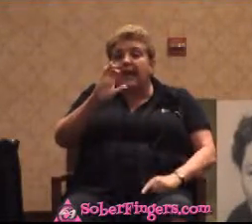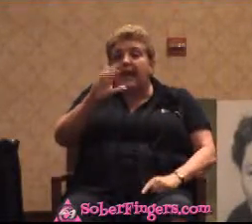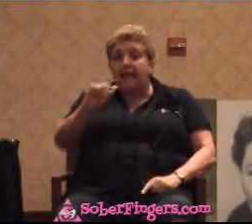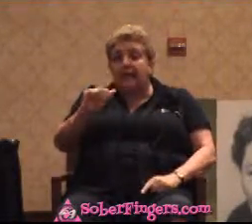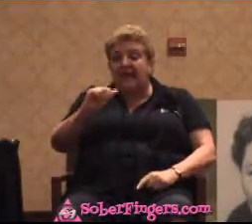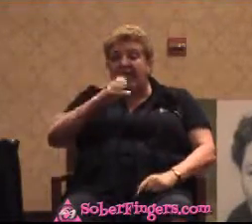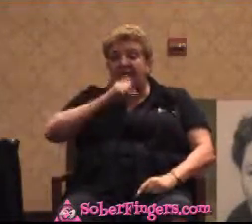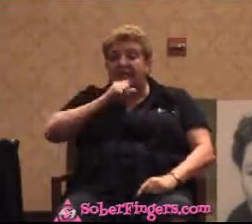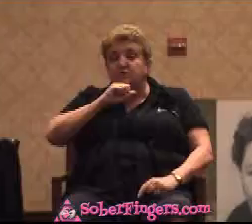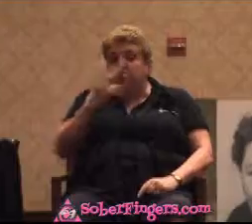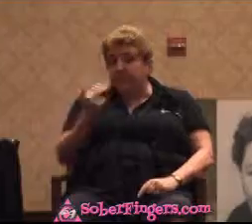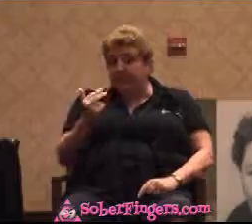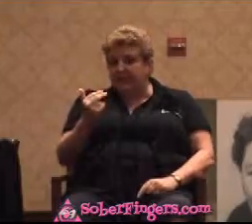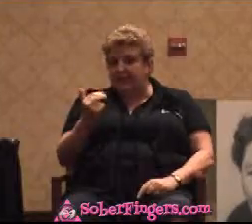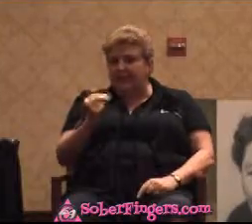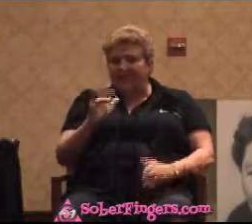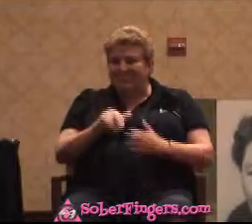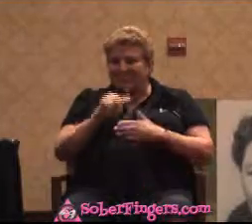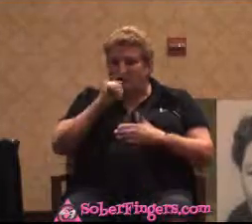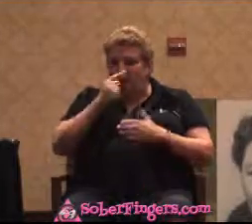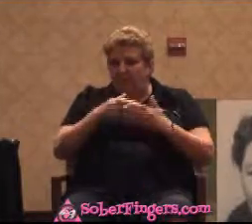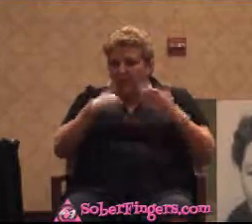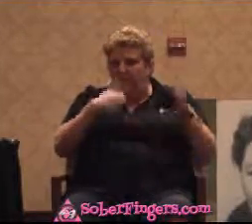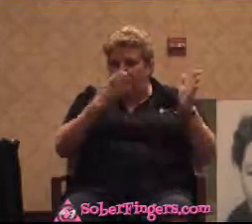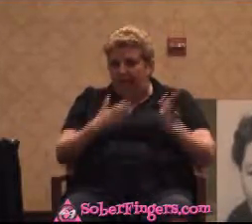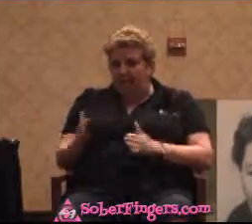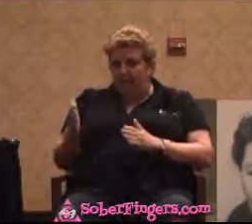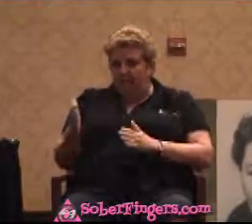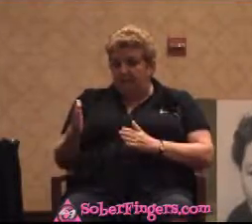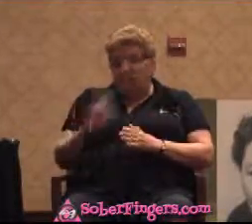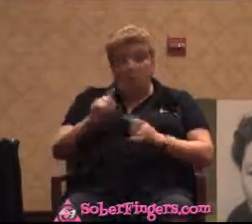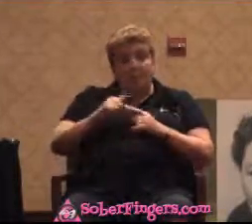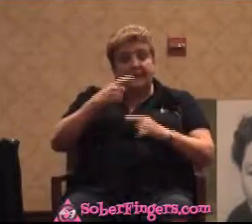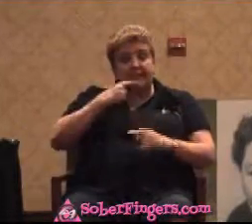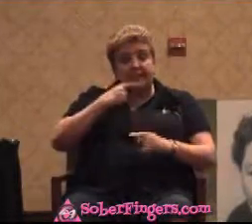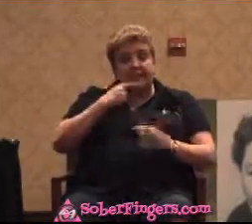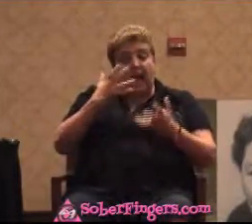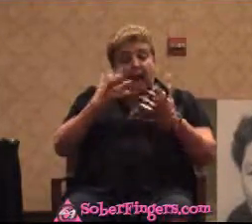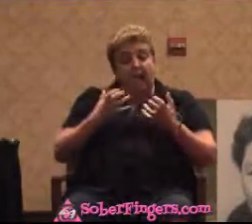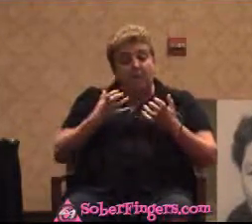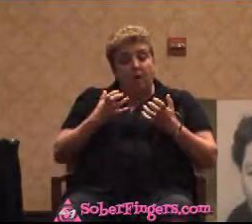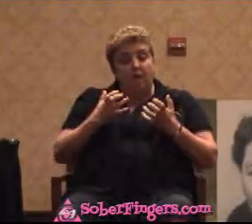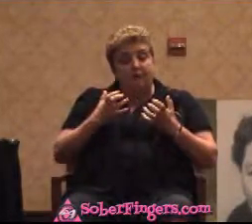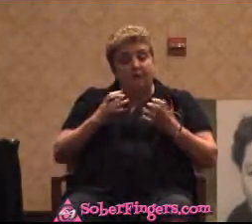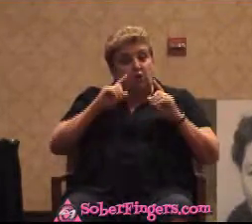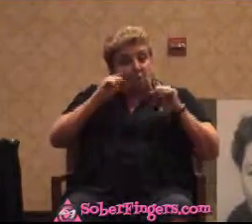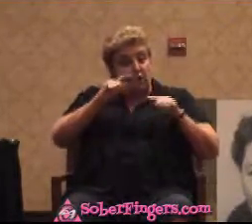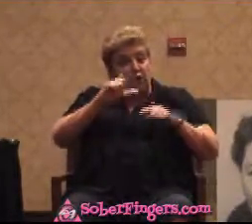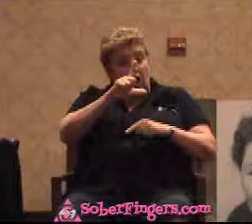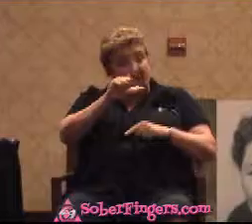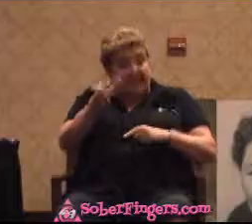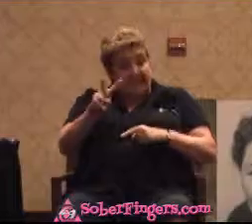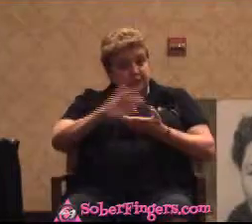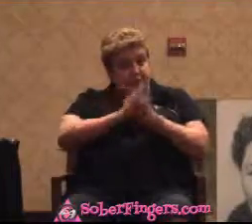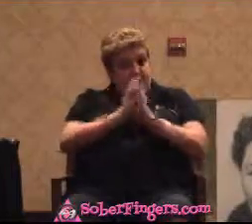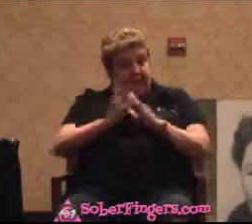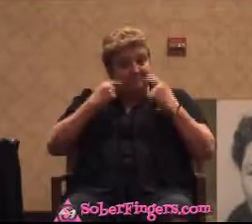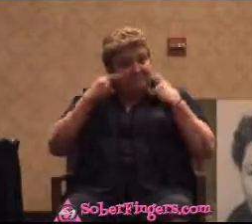That is not what I had planned. When I said that I wanted him to go to Las Vegas and make me famous, that is not what I